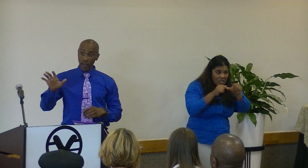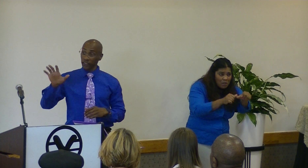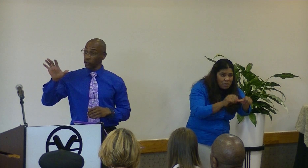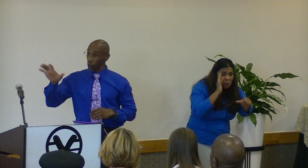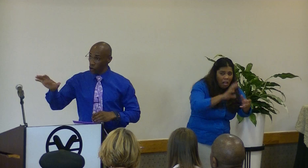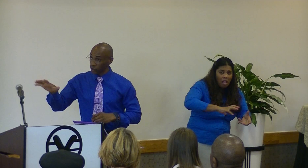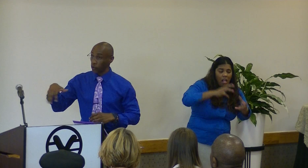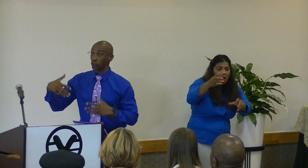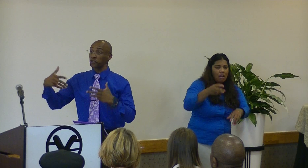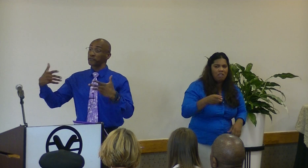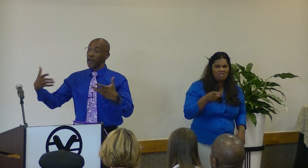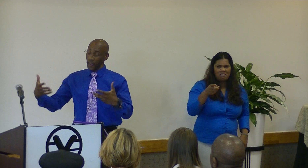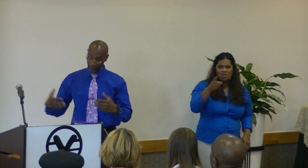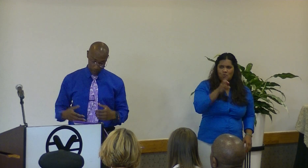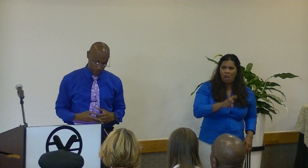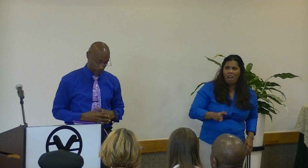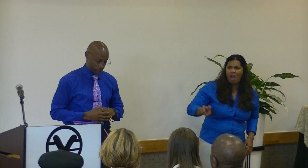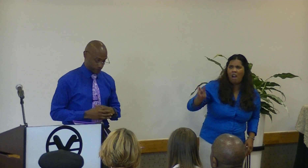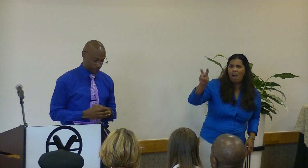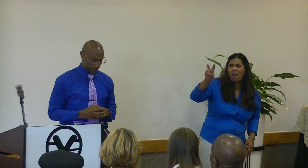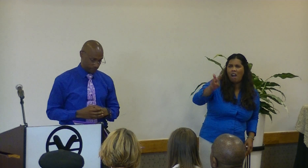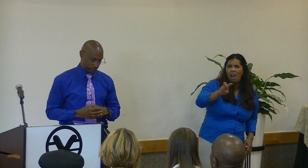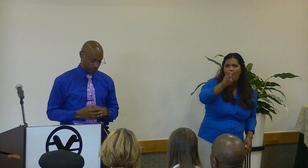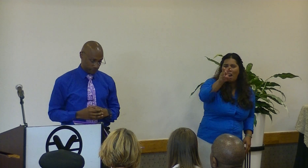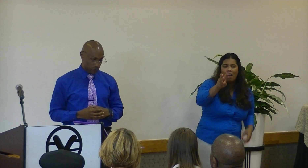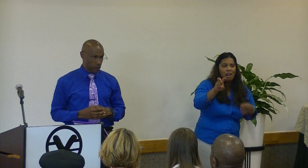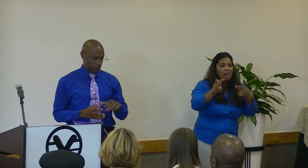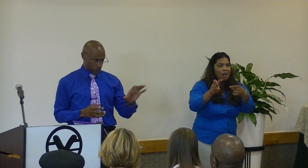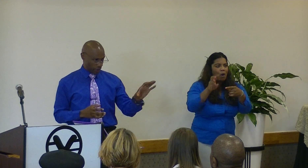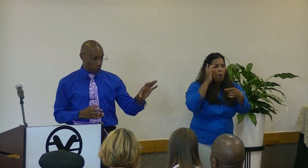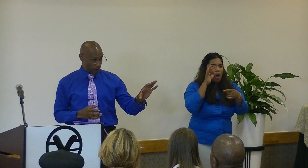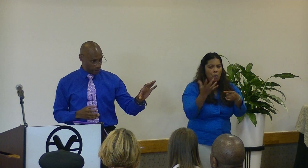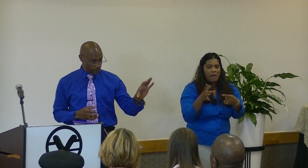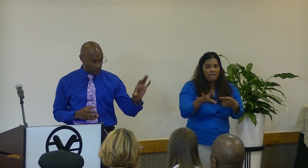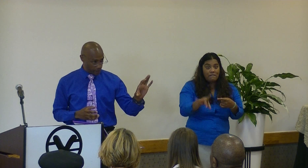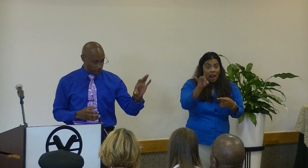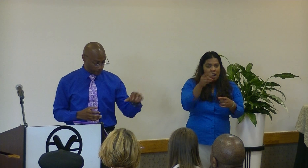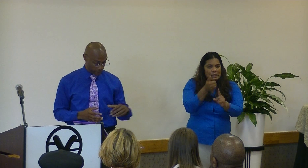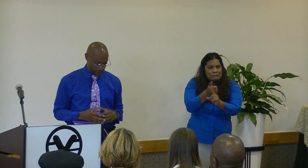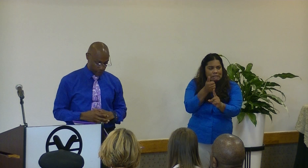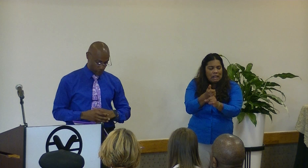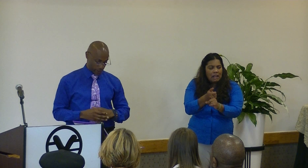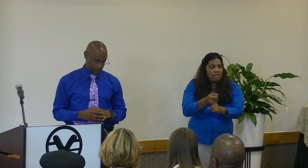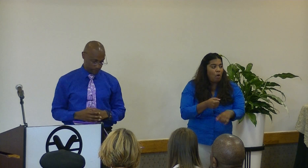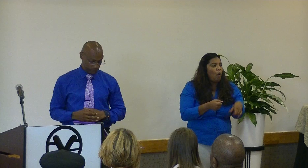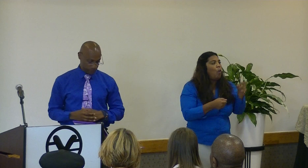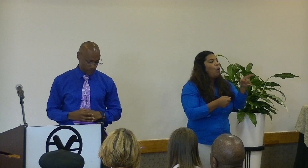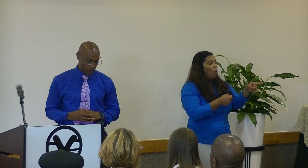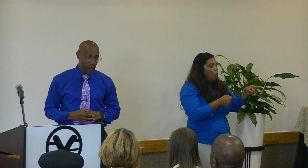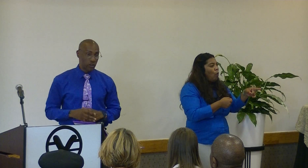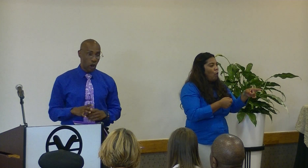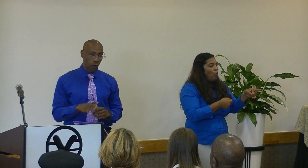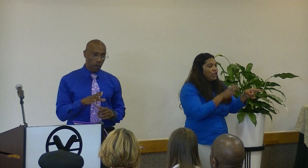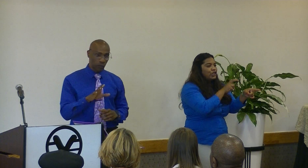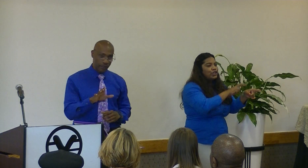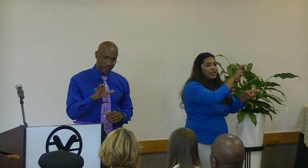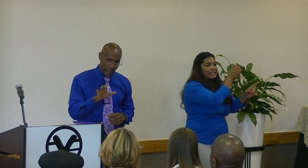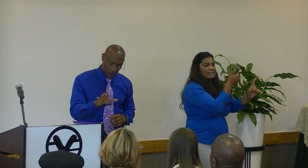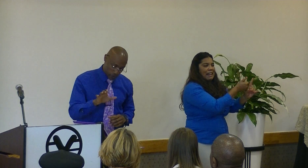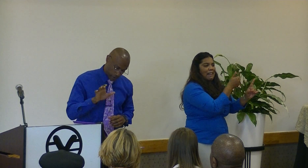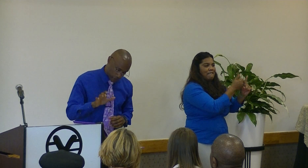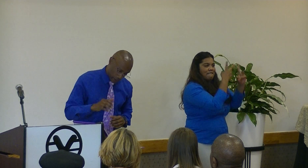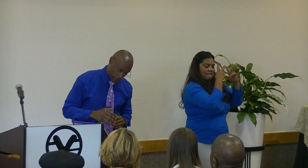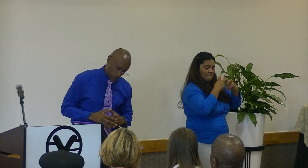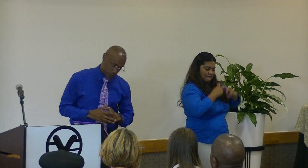He's traveling the world in order to find himself. She's on a quest of self-discovery. No one with